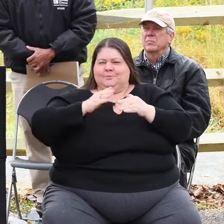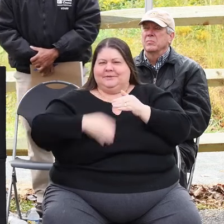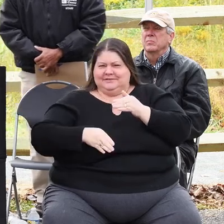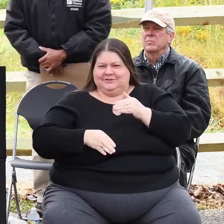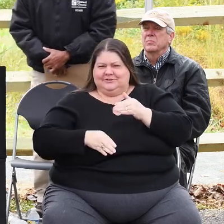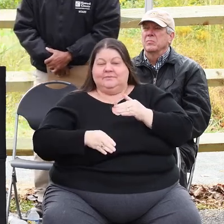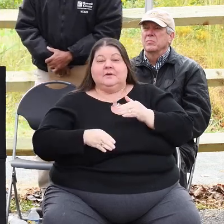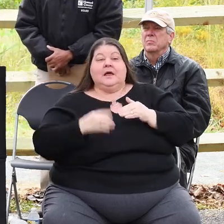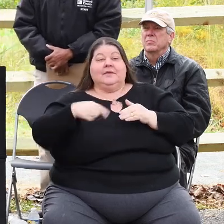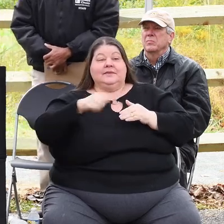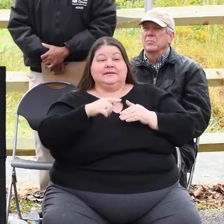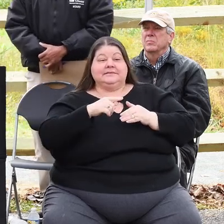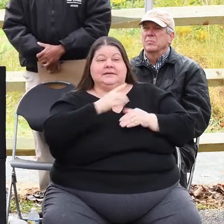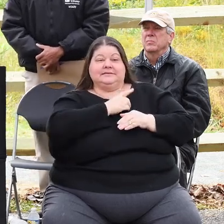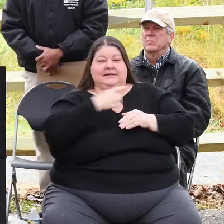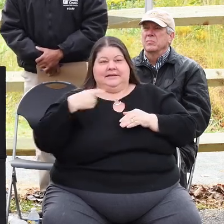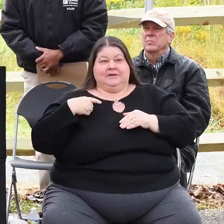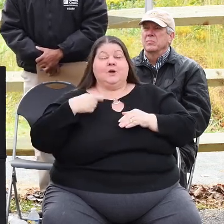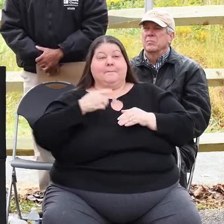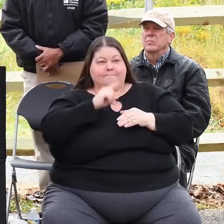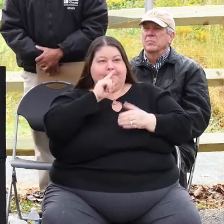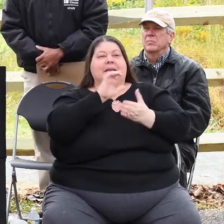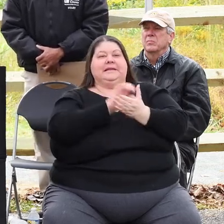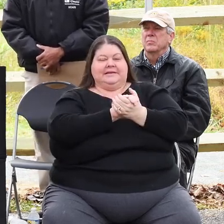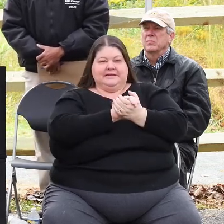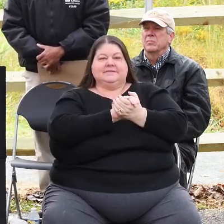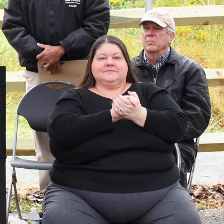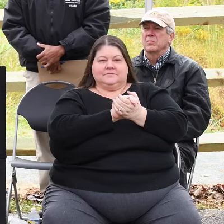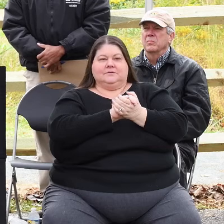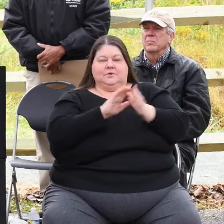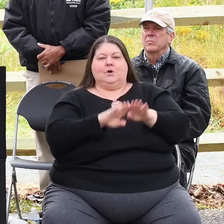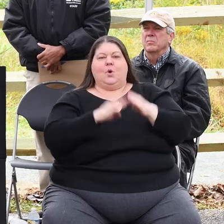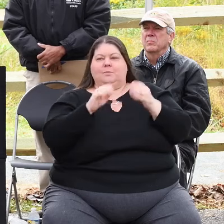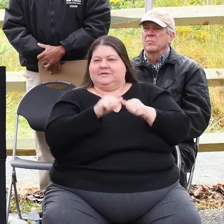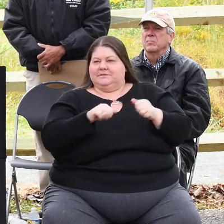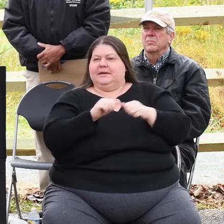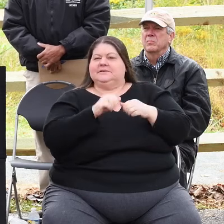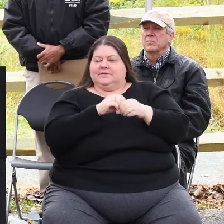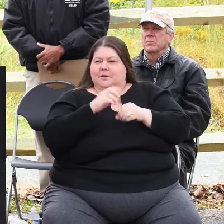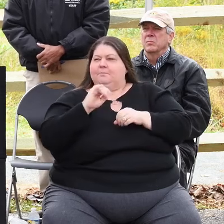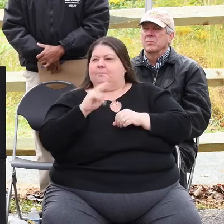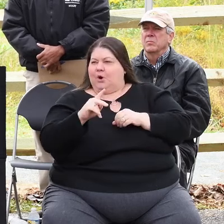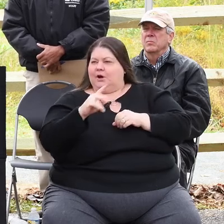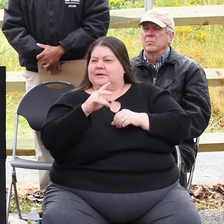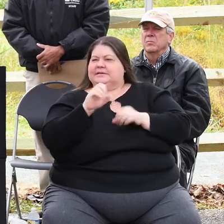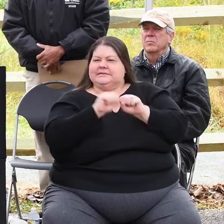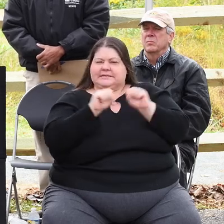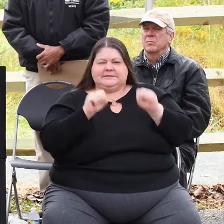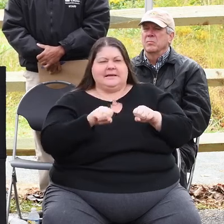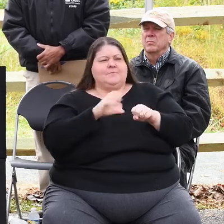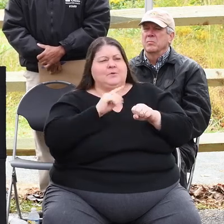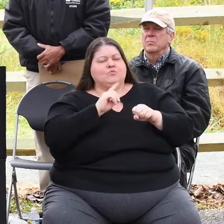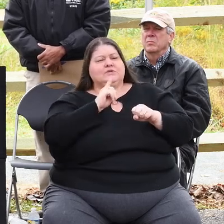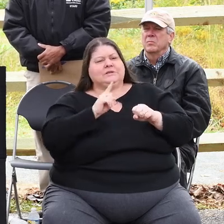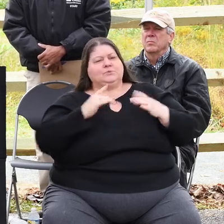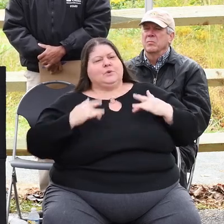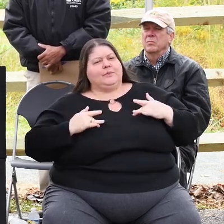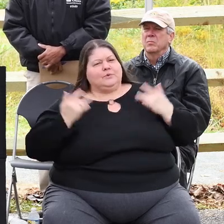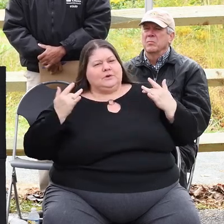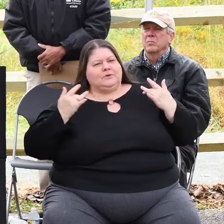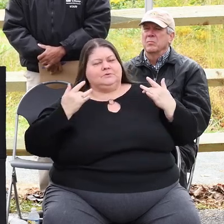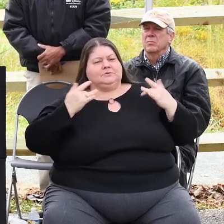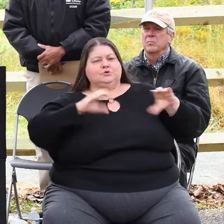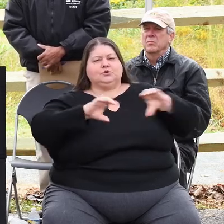The delegation believes in open space, believes in the park system, and is thrilled to do what we